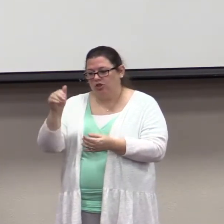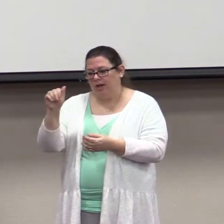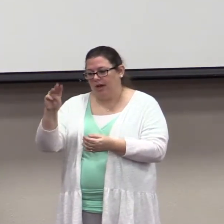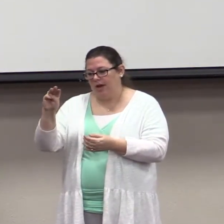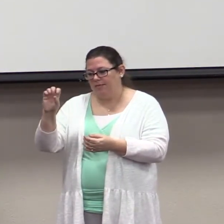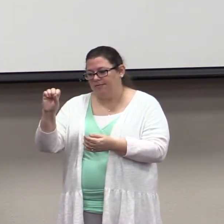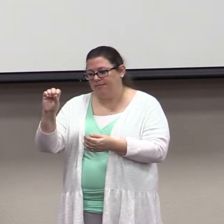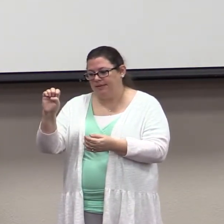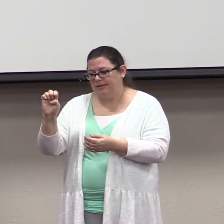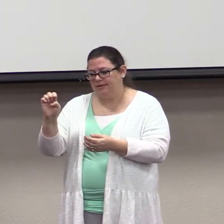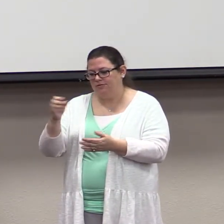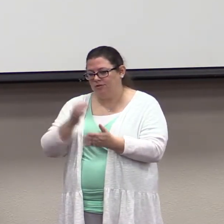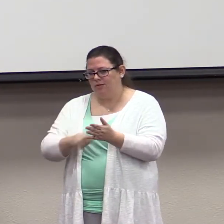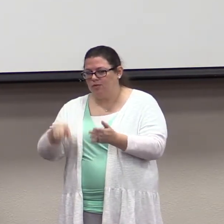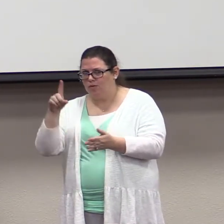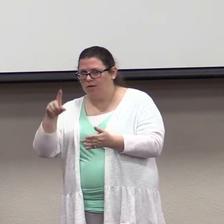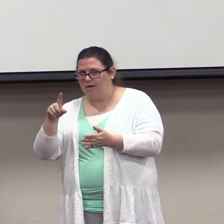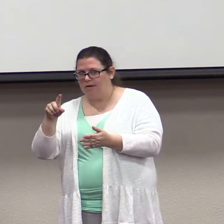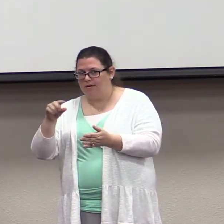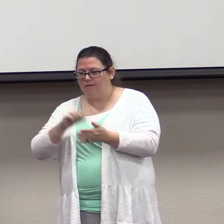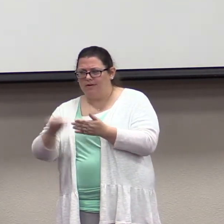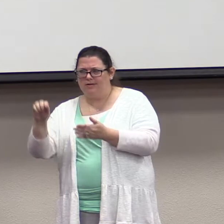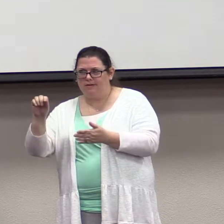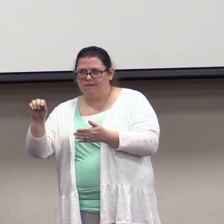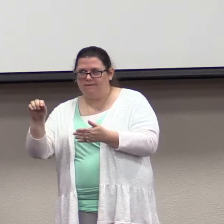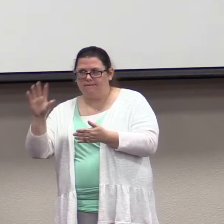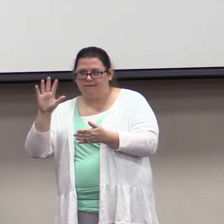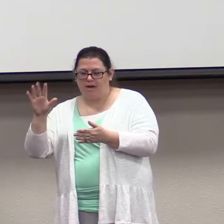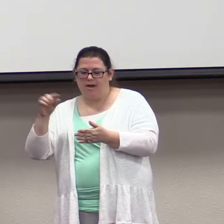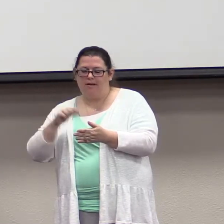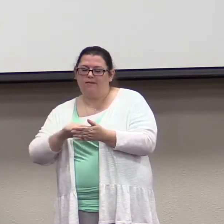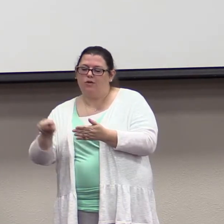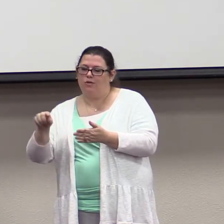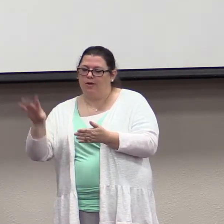So with all of that said, what have we learned about Joshua as we conclude